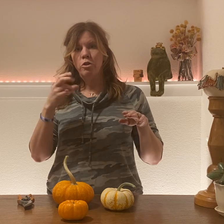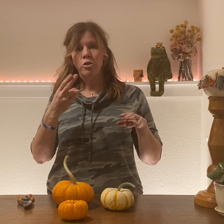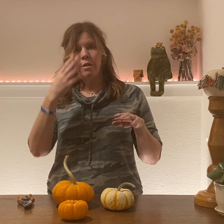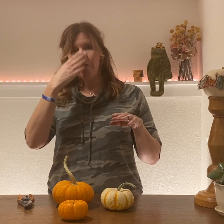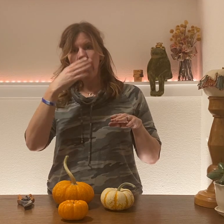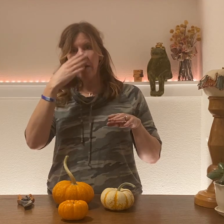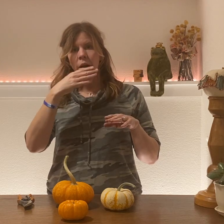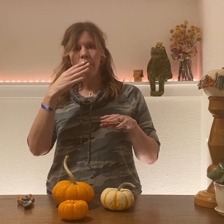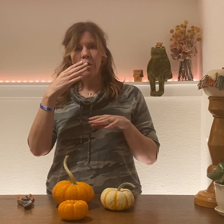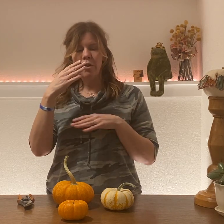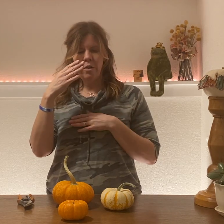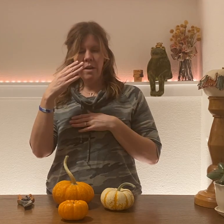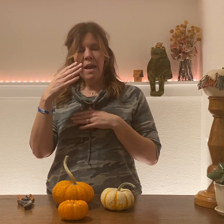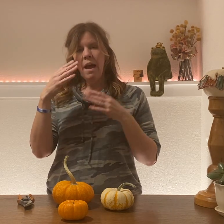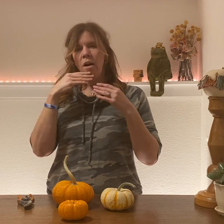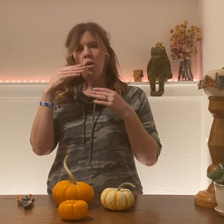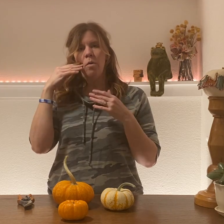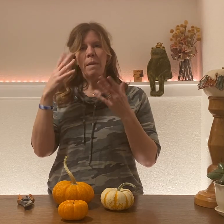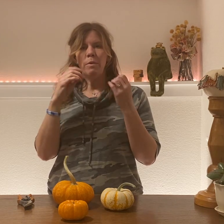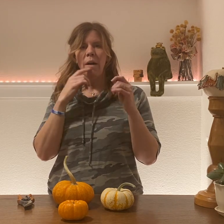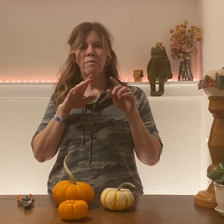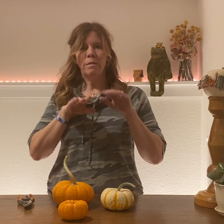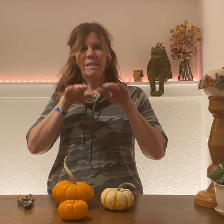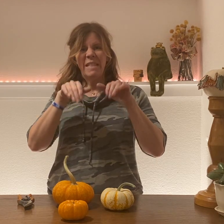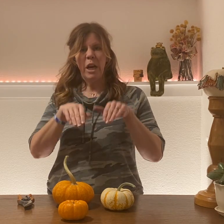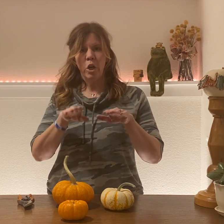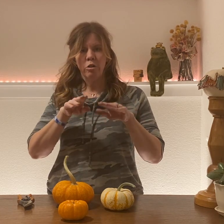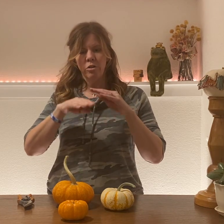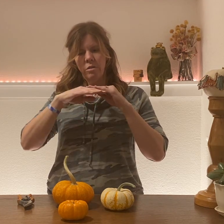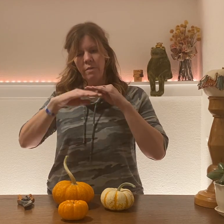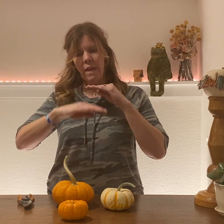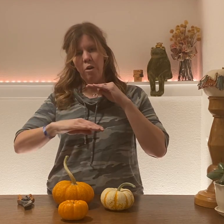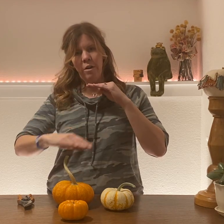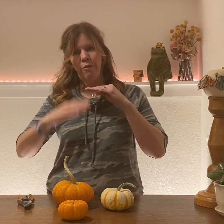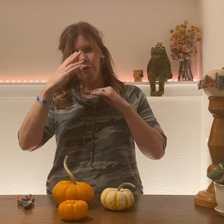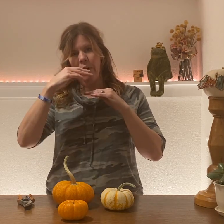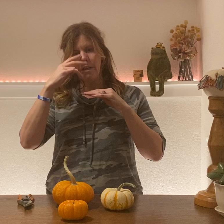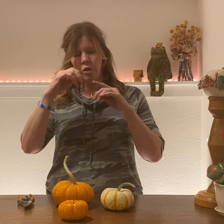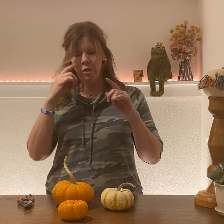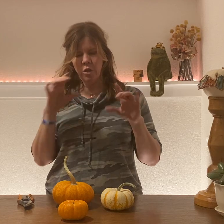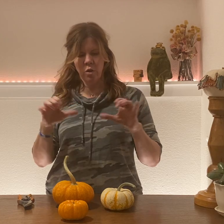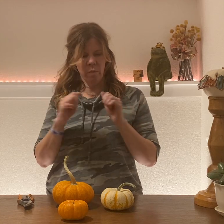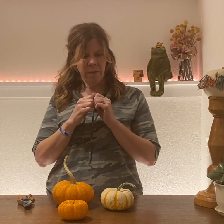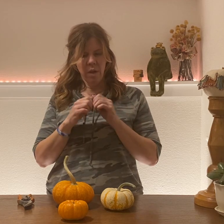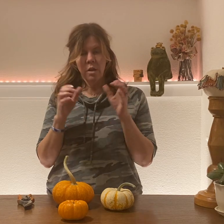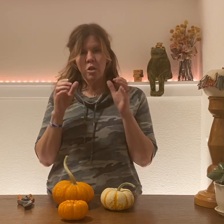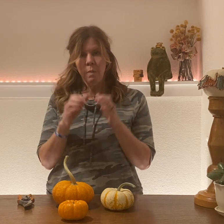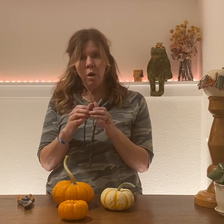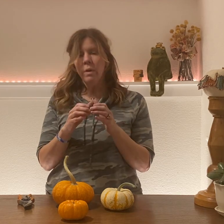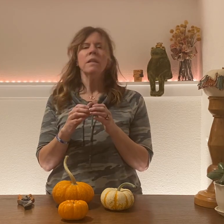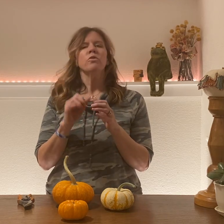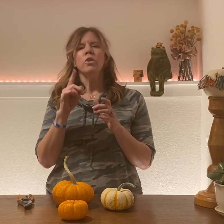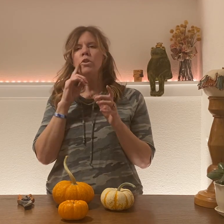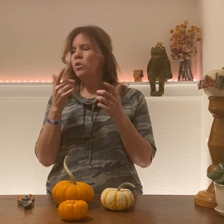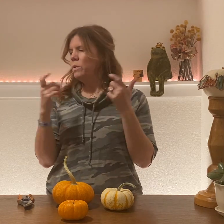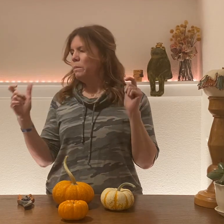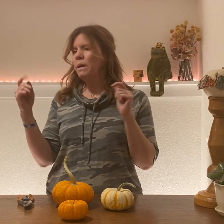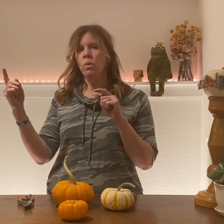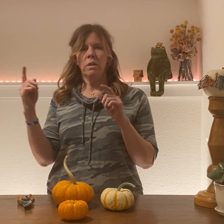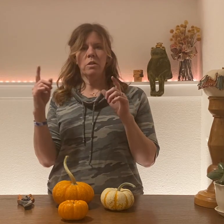in the front of your home. Maybe you have some stairs that are in the front, so you could do it with small ones or you could do it with the big ones. You can